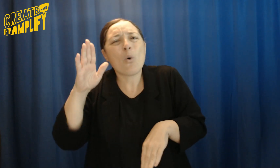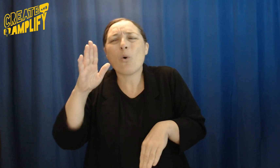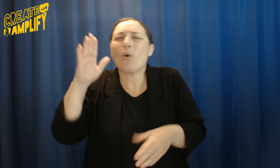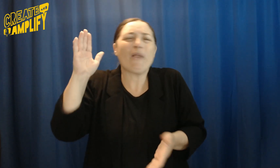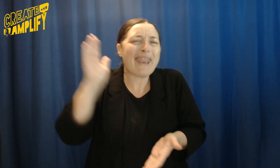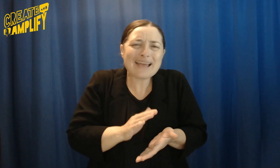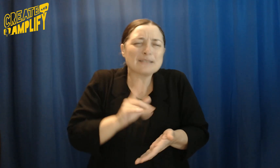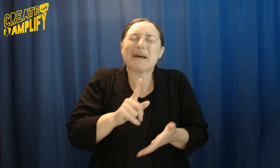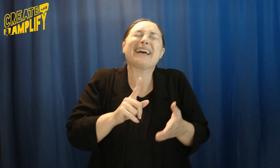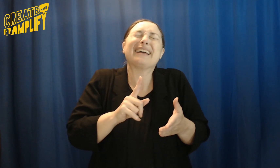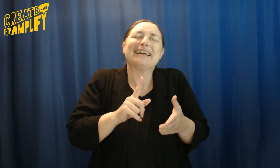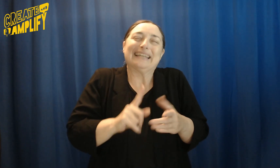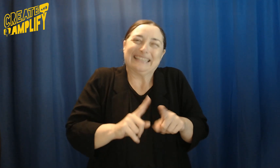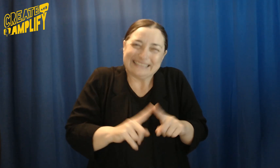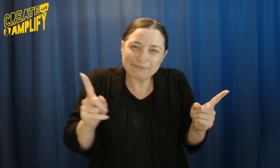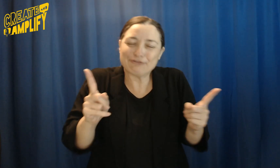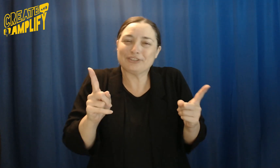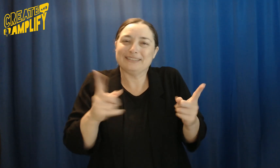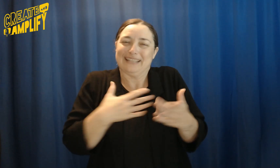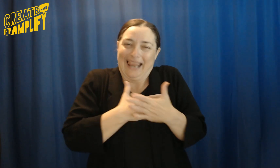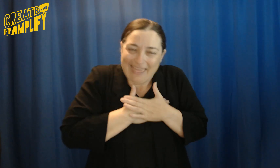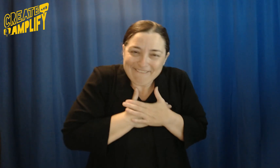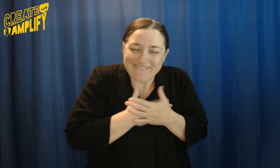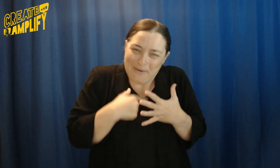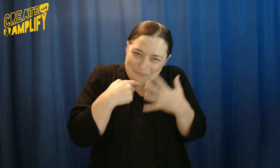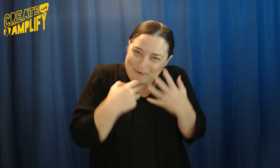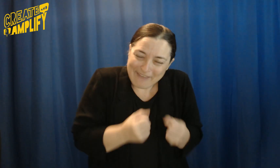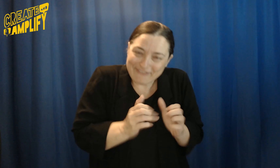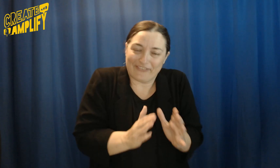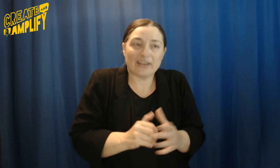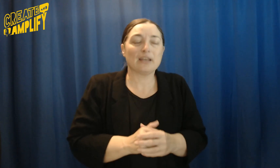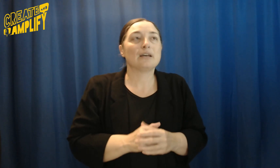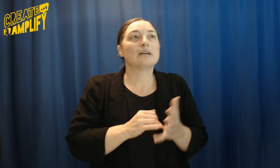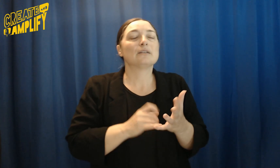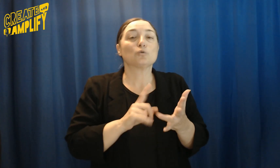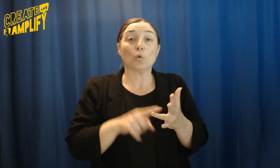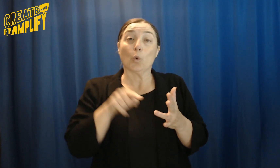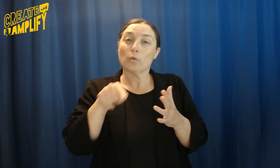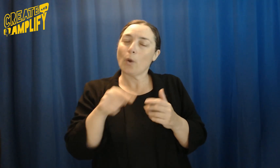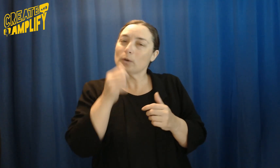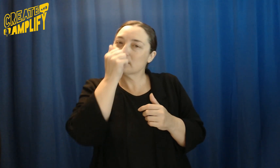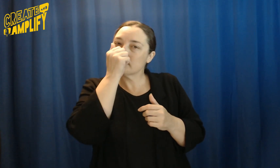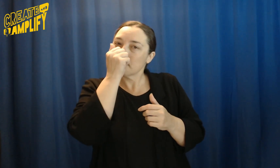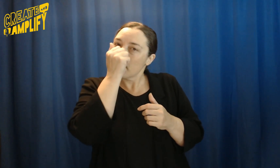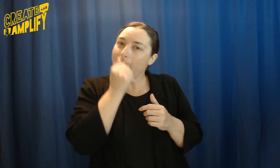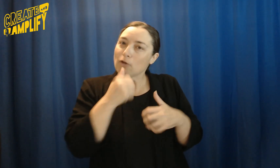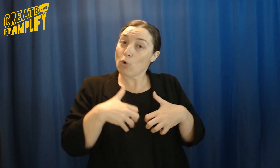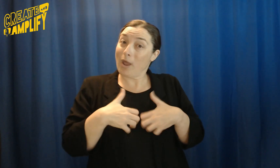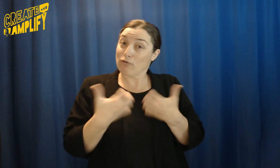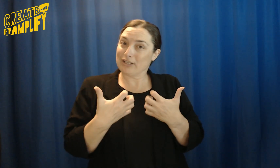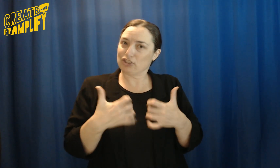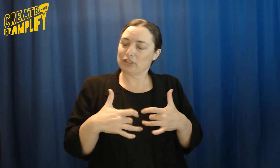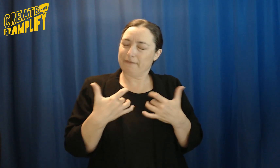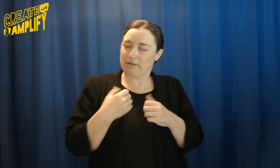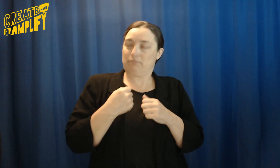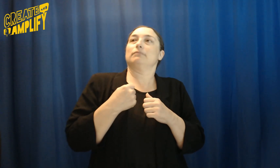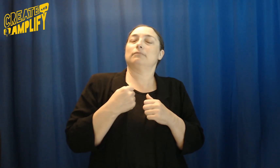way. And so microaggressions feel like a punch in the face, but like particularly to sensitive